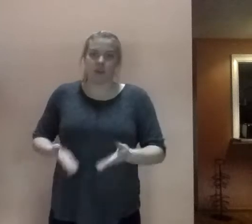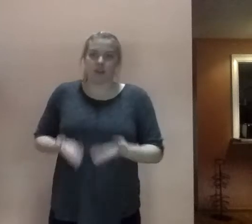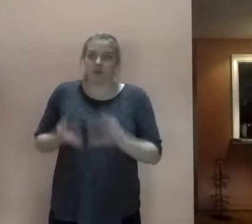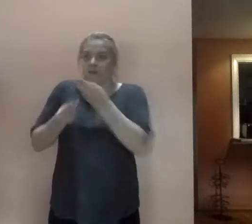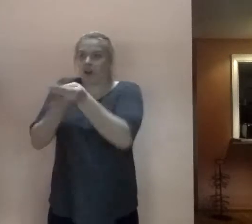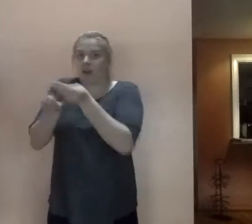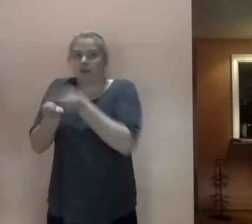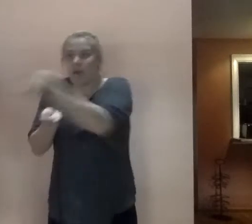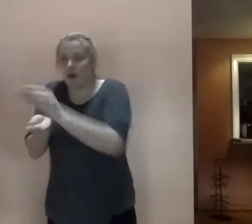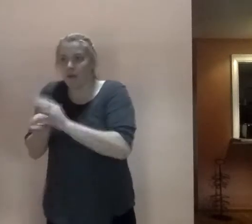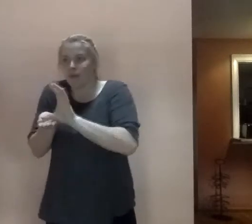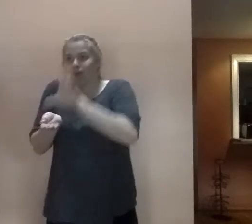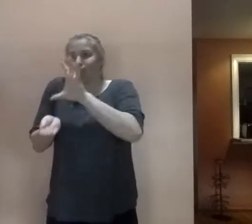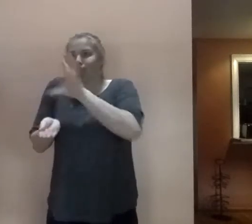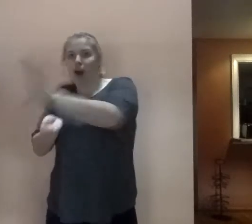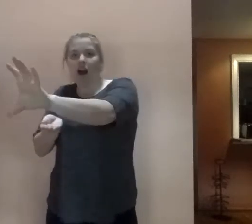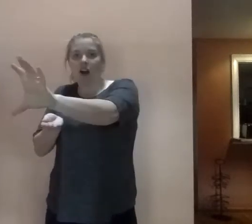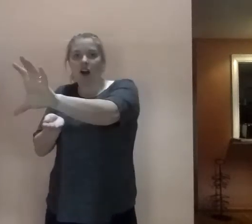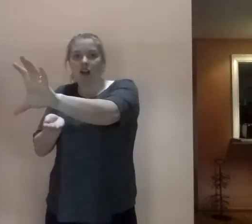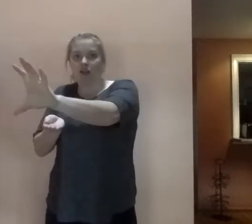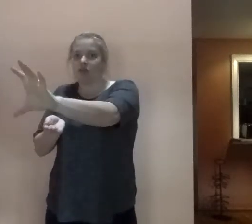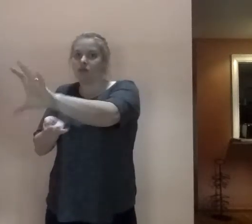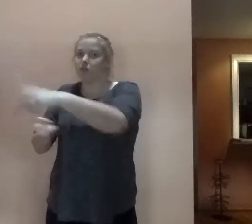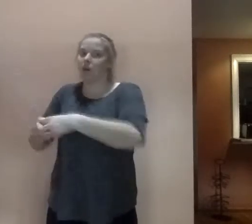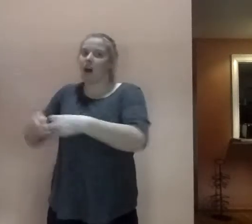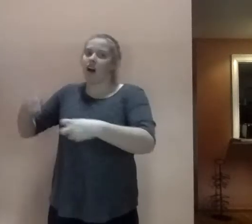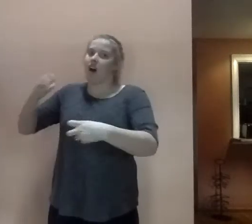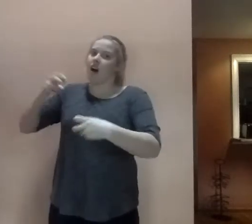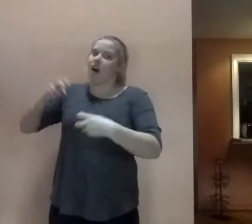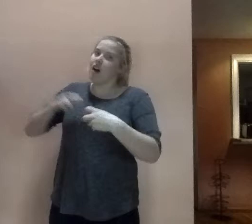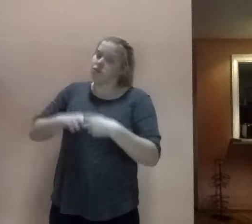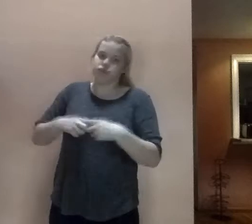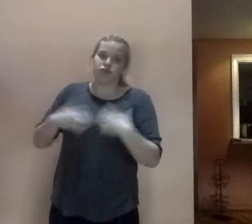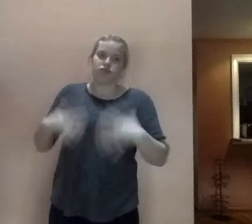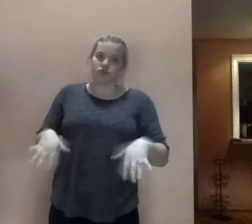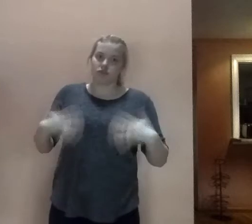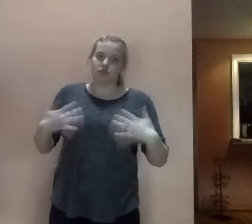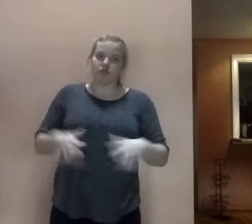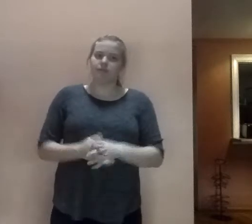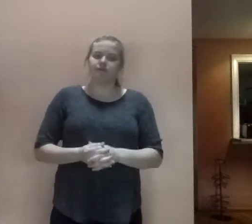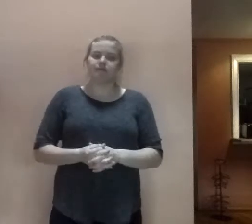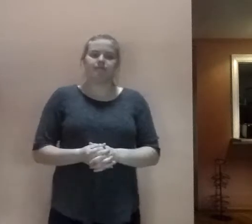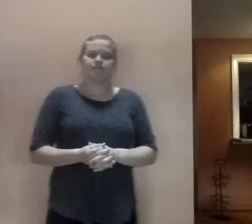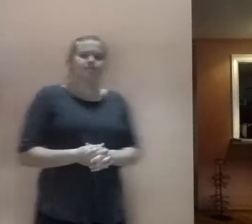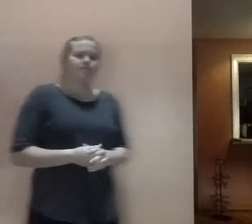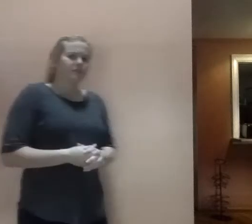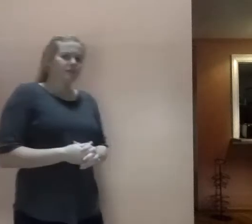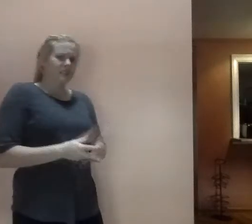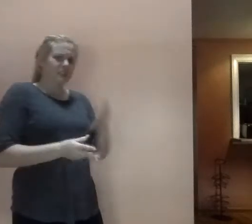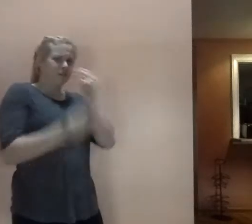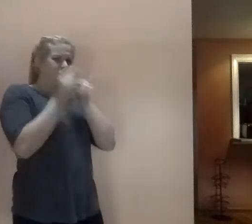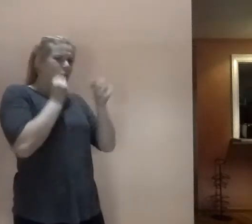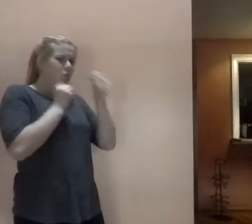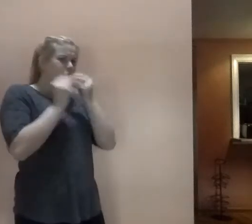no question that this is a major problem. What in particular is the correlation with the diet and diabetes?